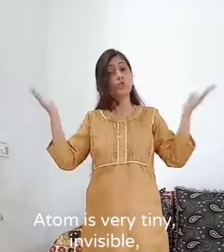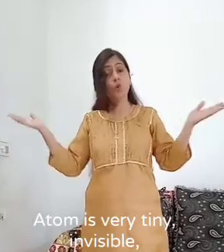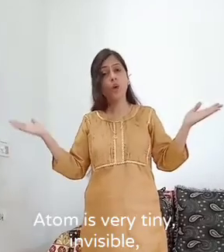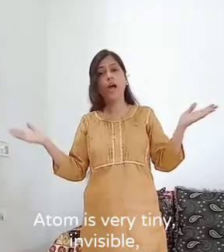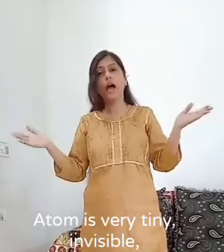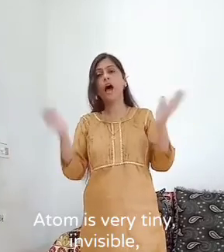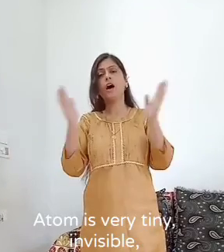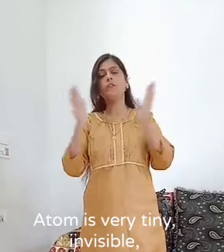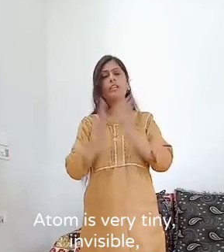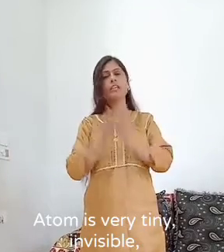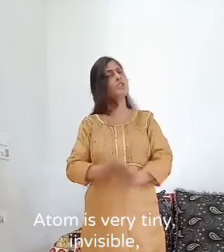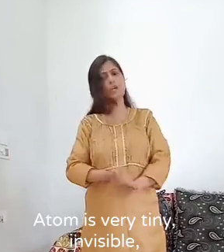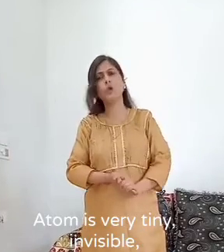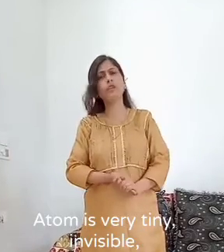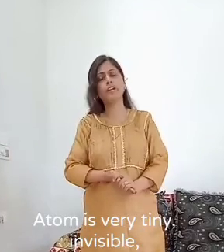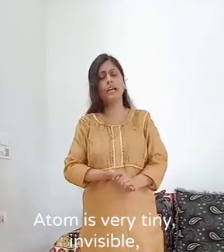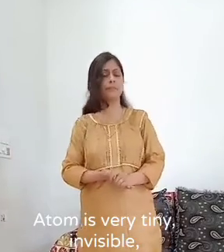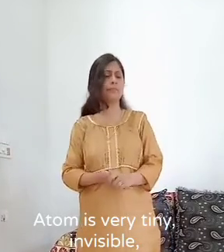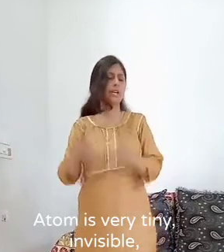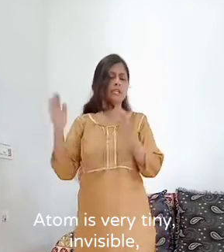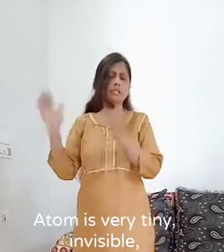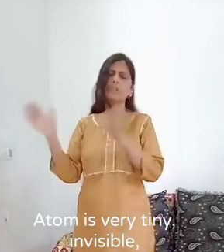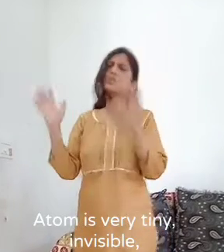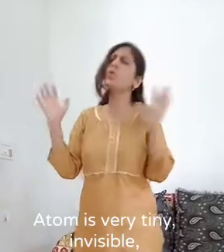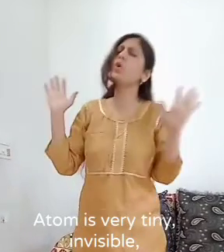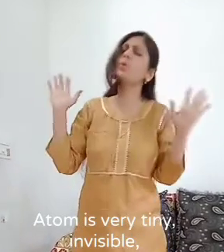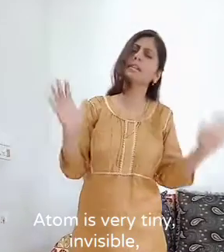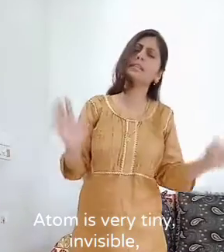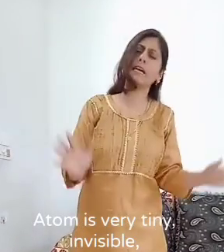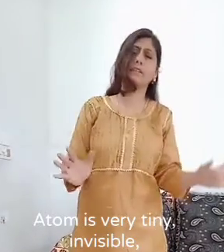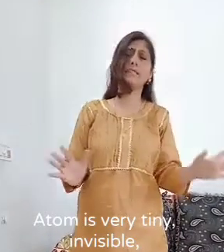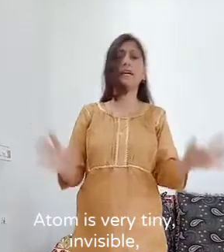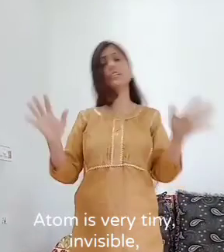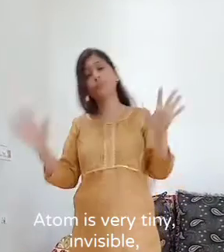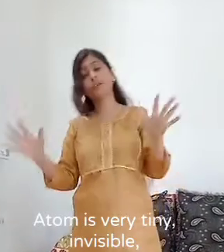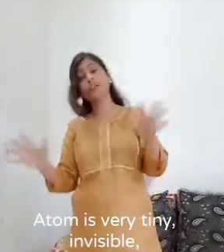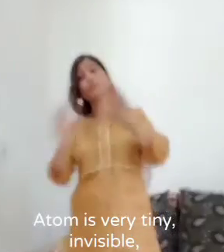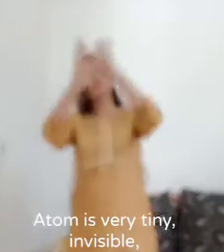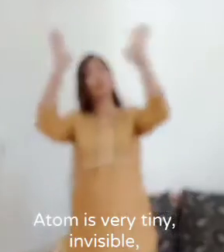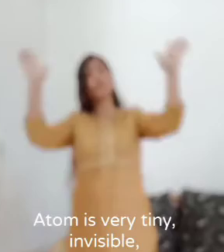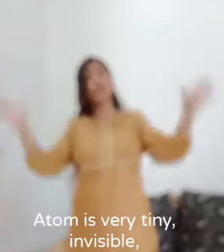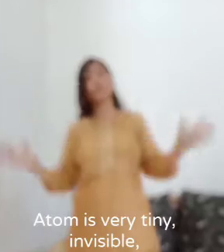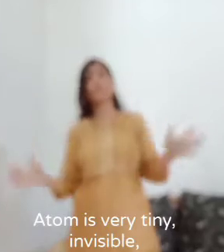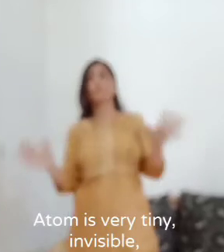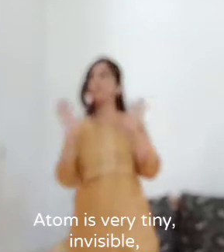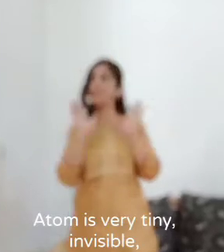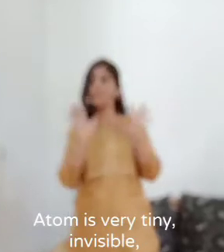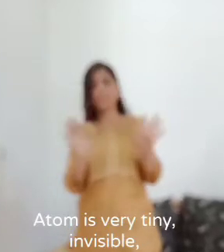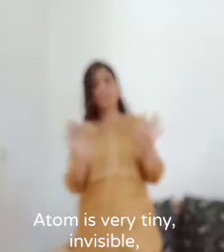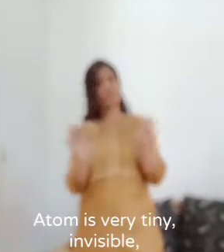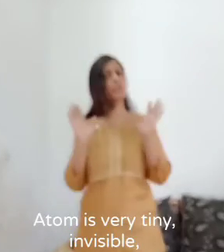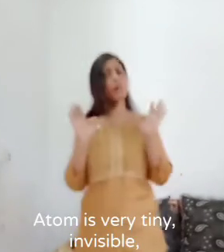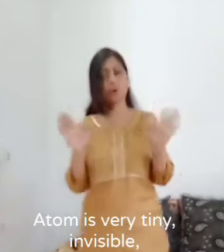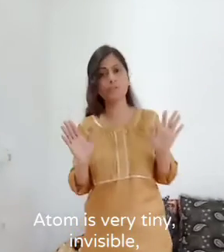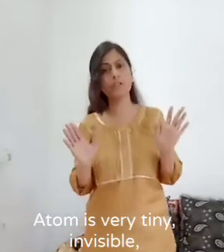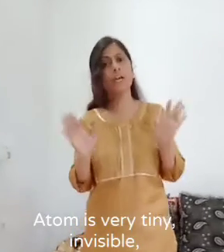So what is the structure of an atom? There are so many scientists that given the structure of an atom. But firstly, J.J. Thomson